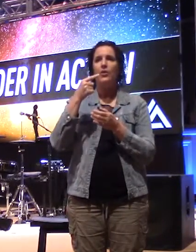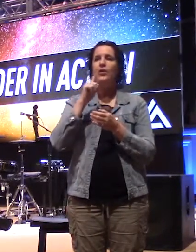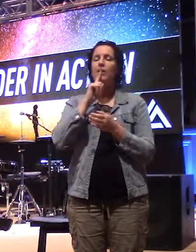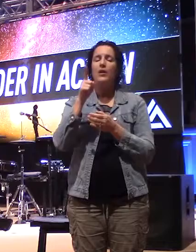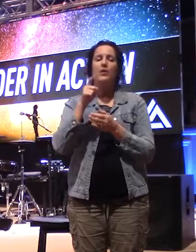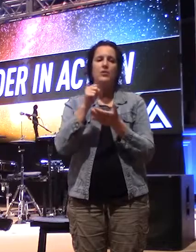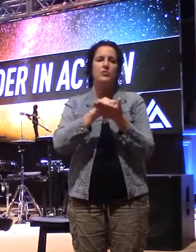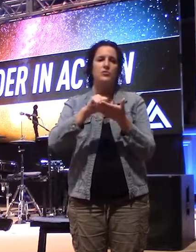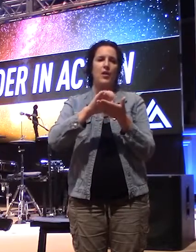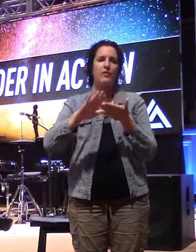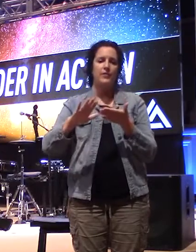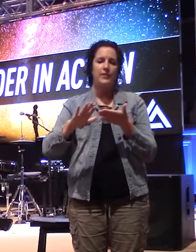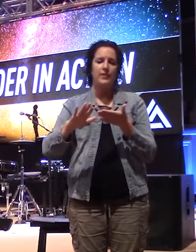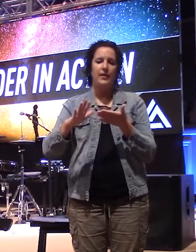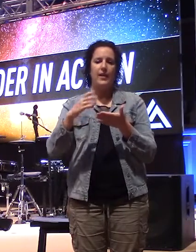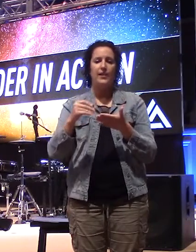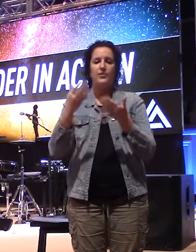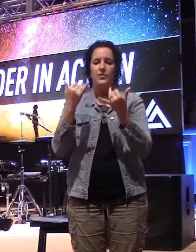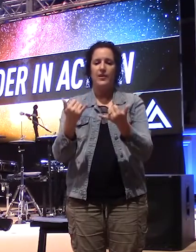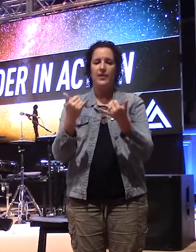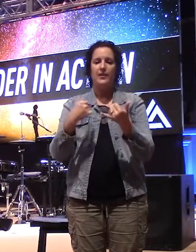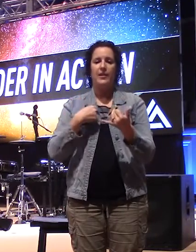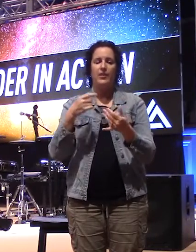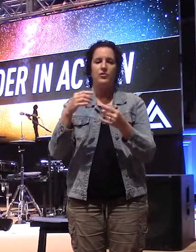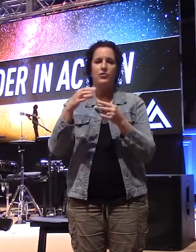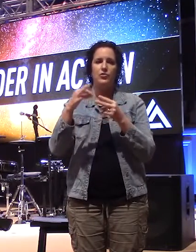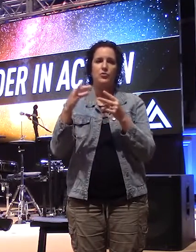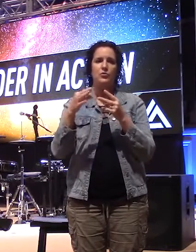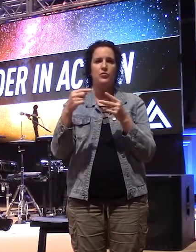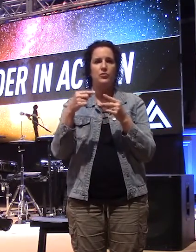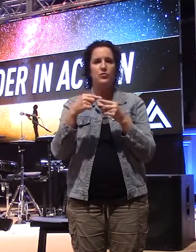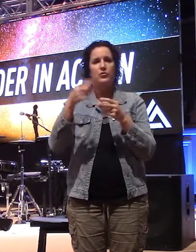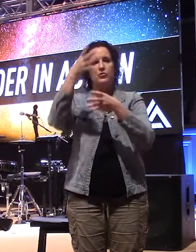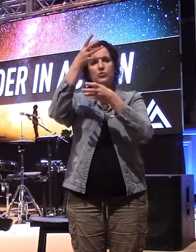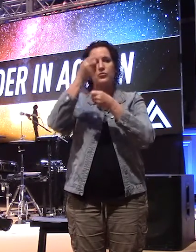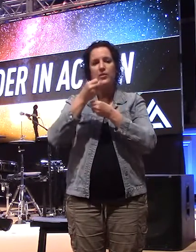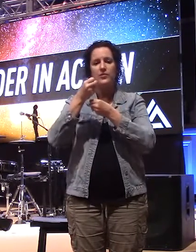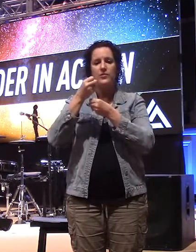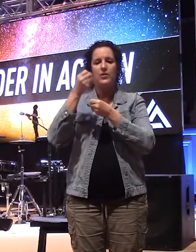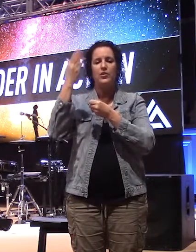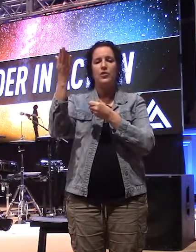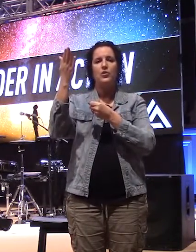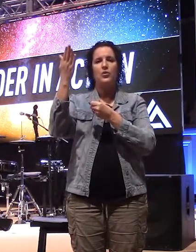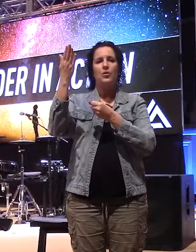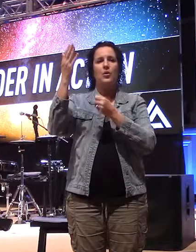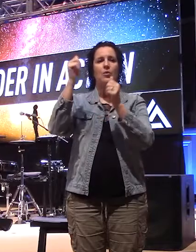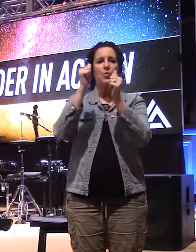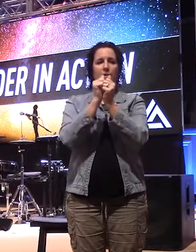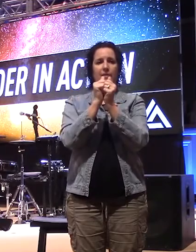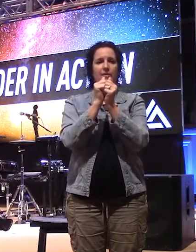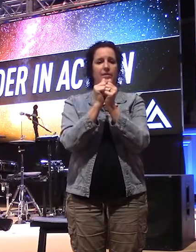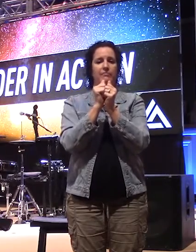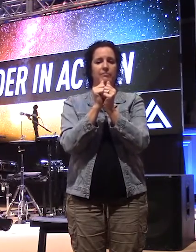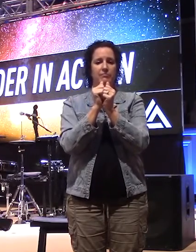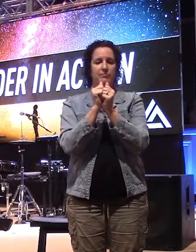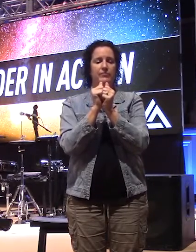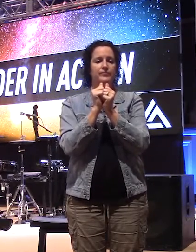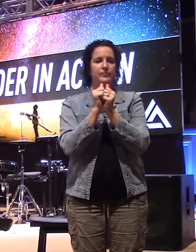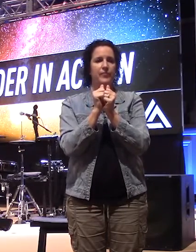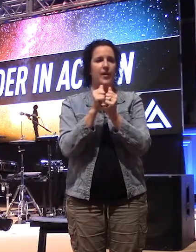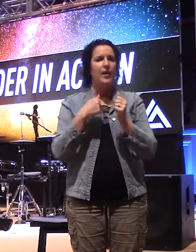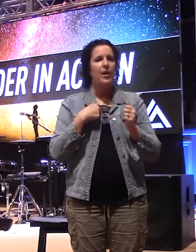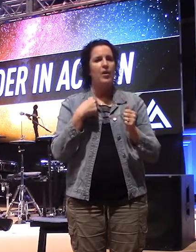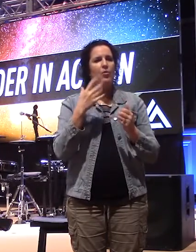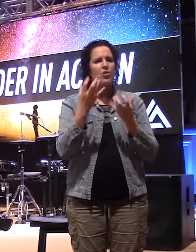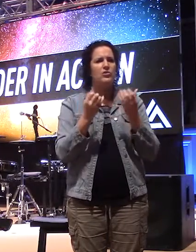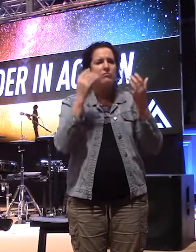sovereign. And tonight, I choose to trust you with." And I want you to